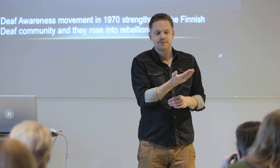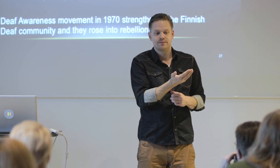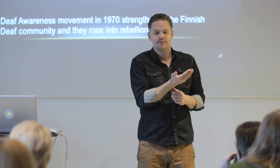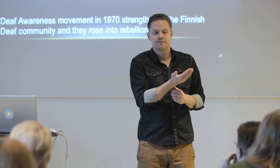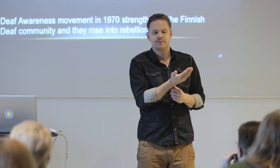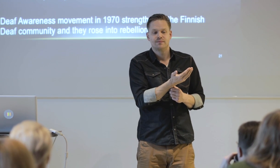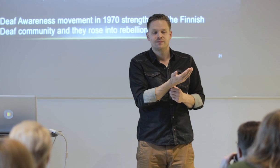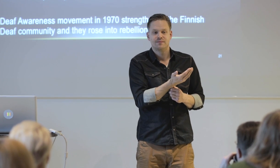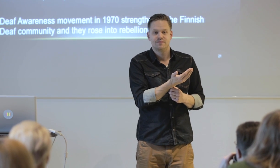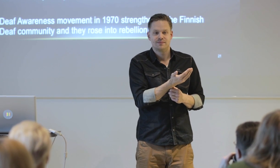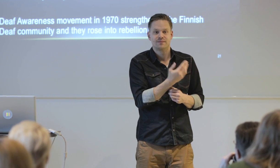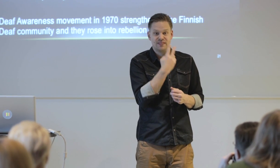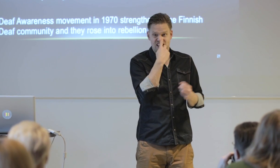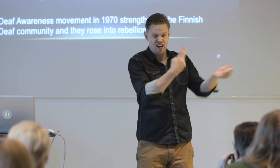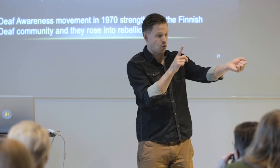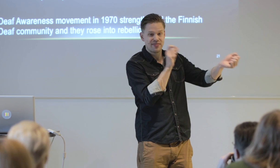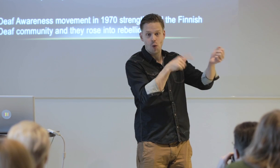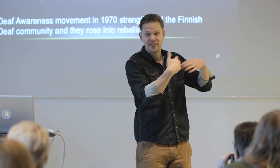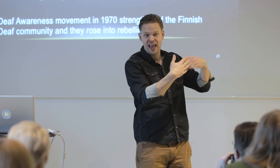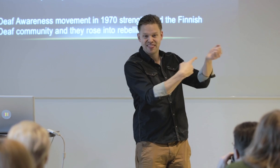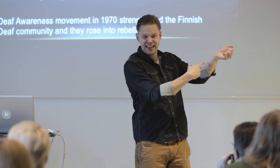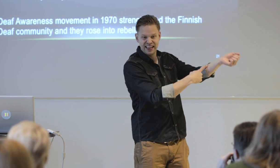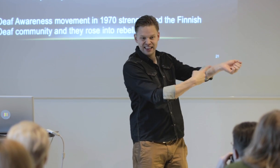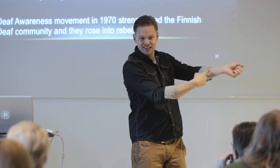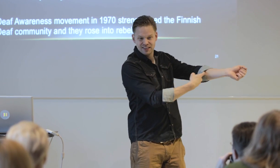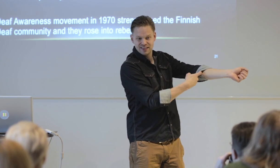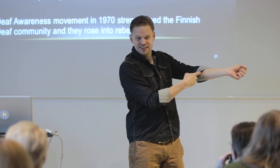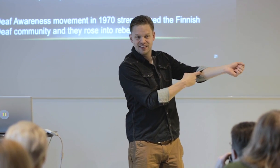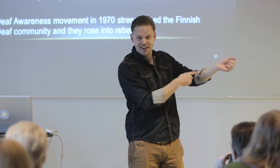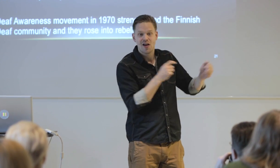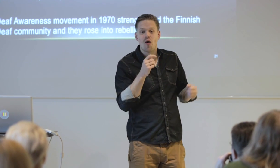And then when my dad went back home and told my grandfather about this and see what the teacher did to me,